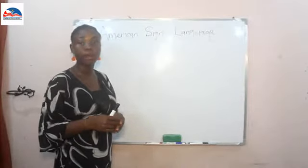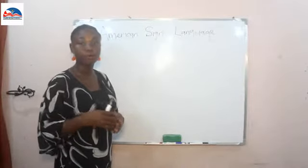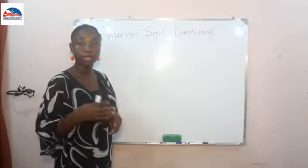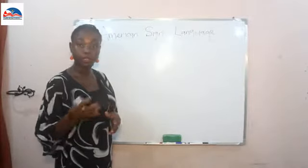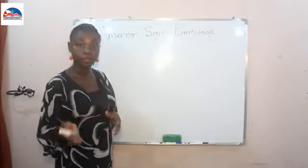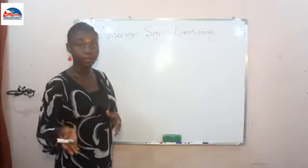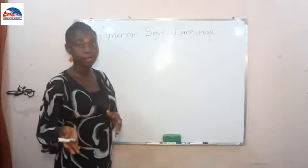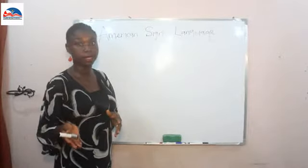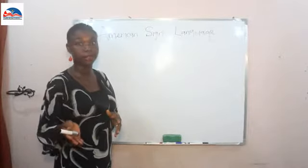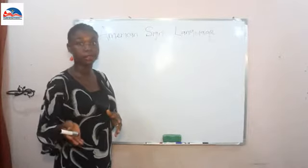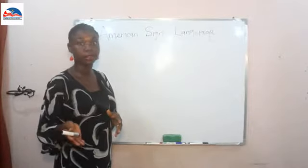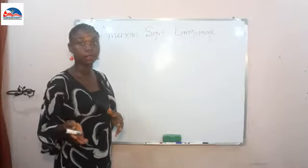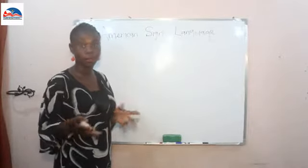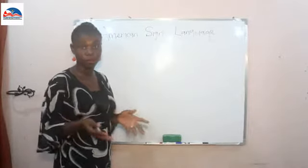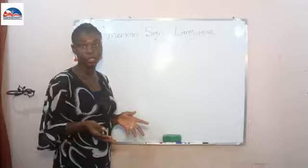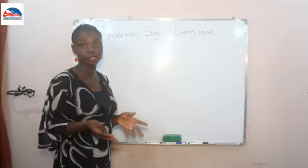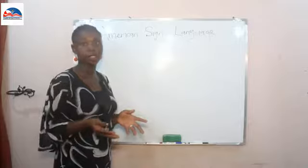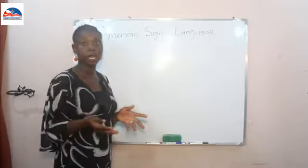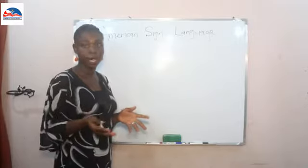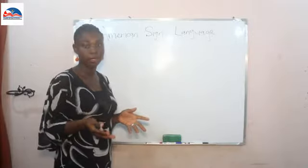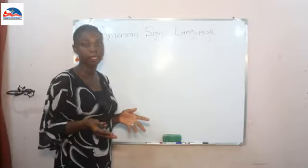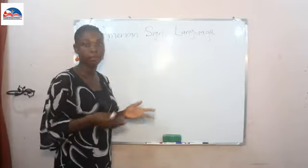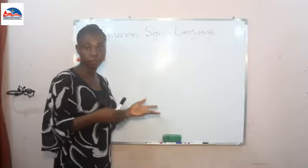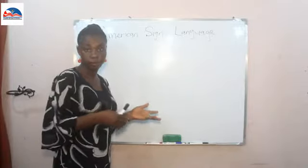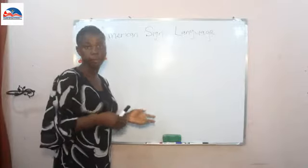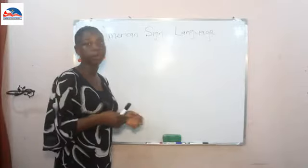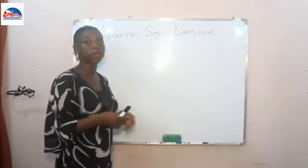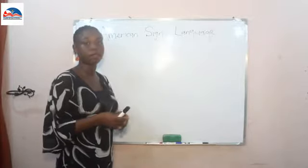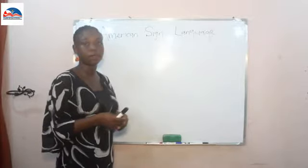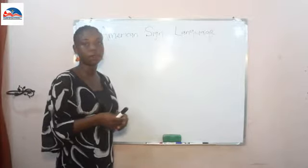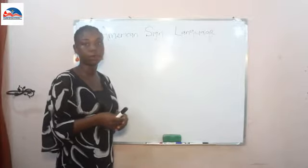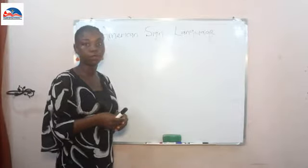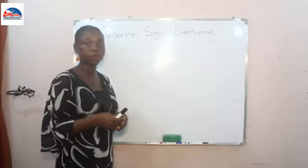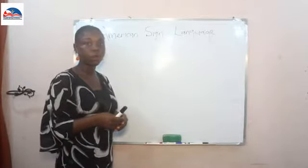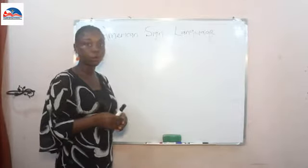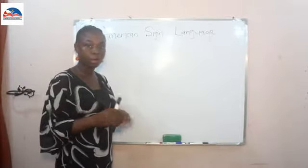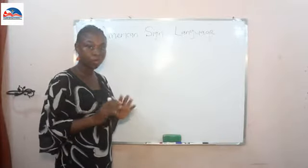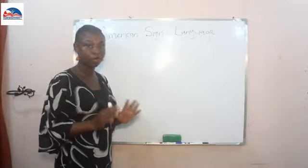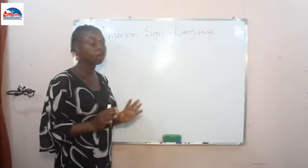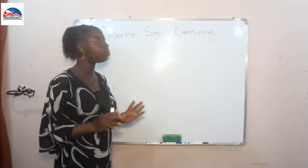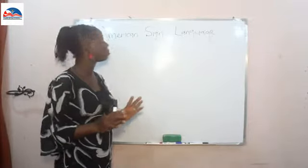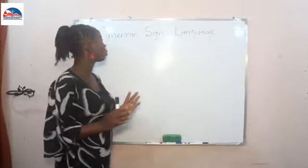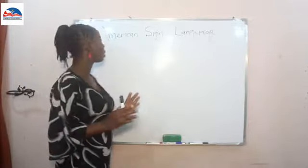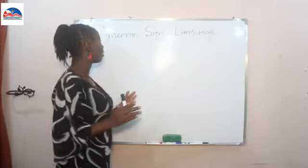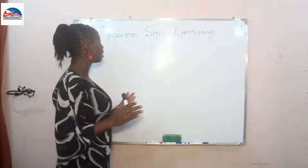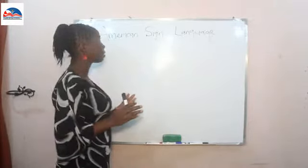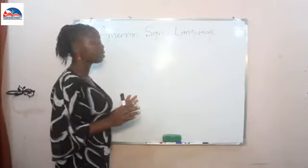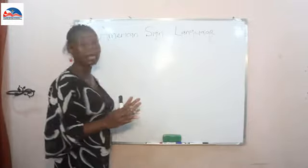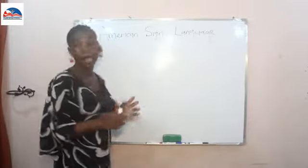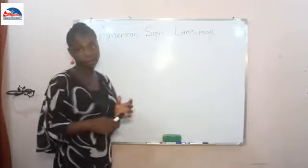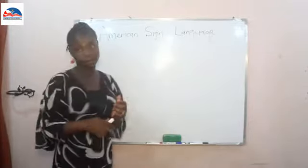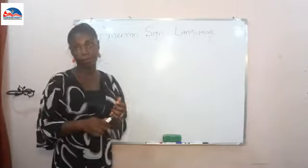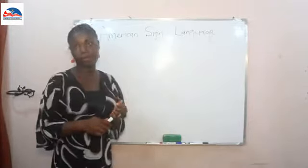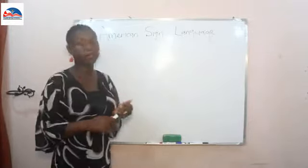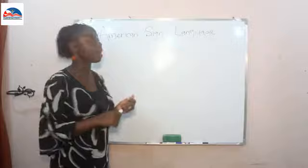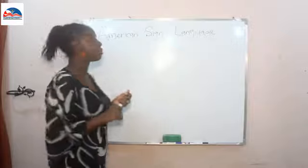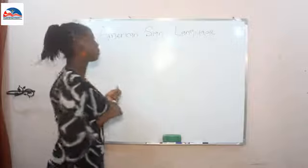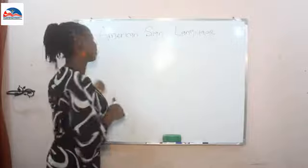the natural sign language and that of the American Sign Language. But let's come talk about the alphabet